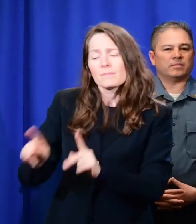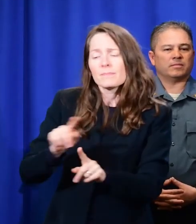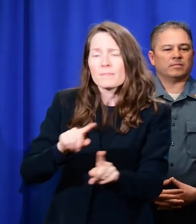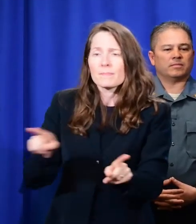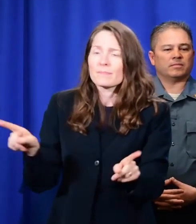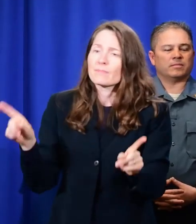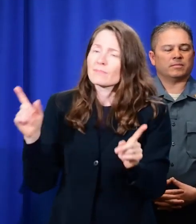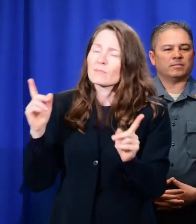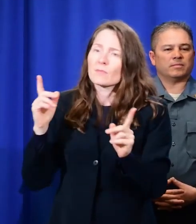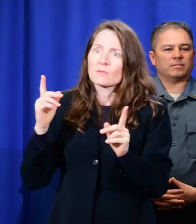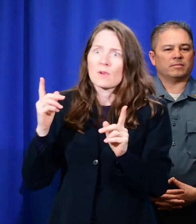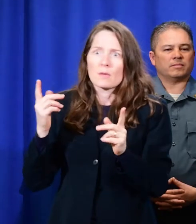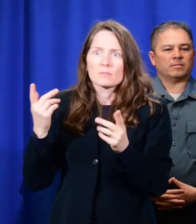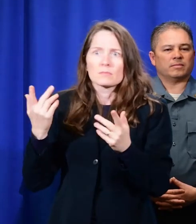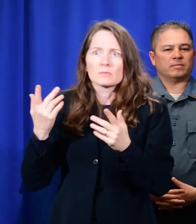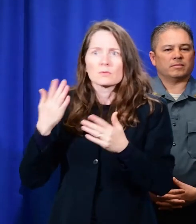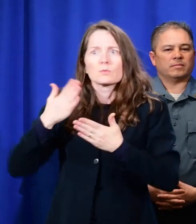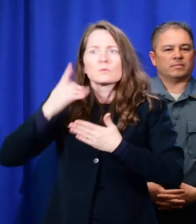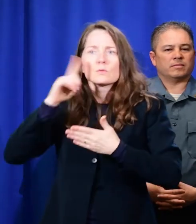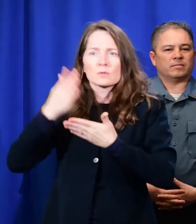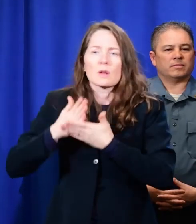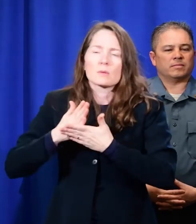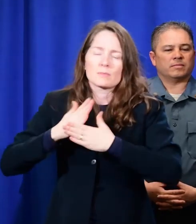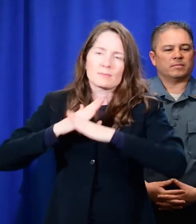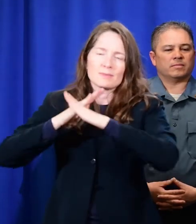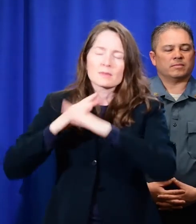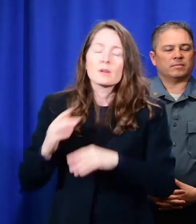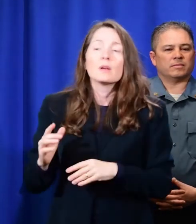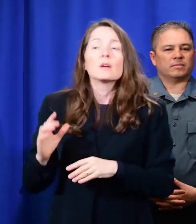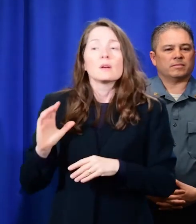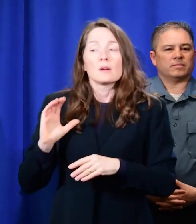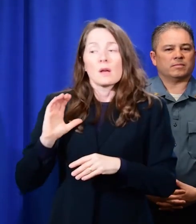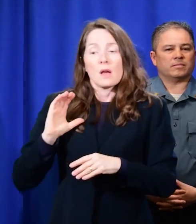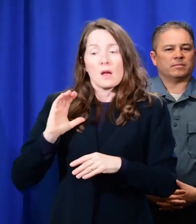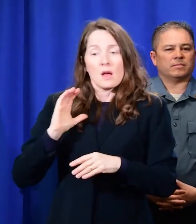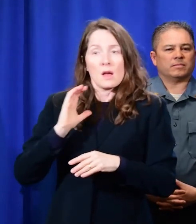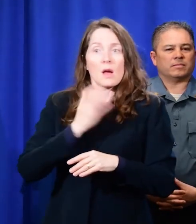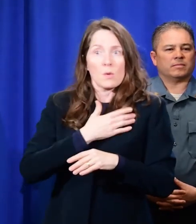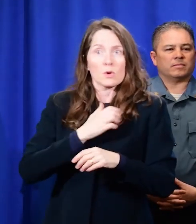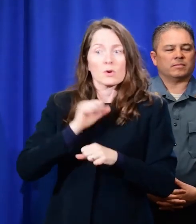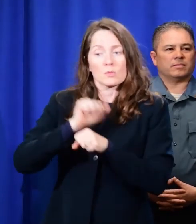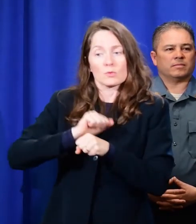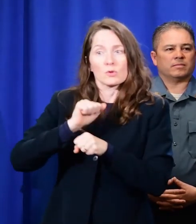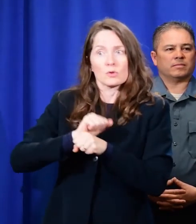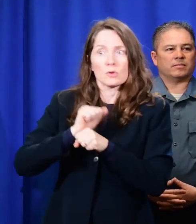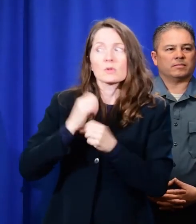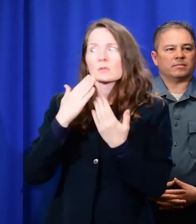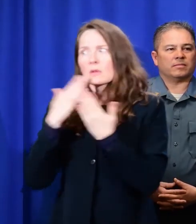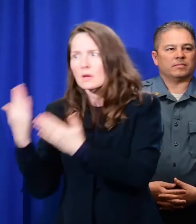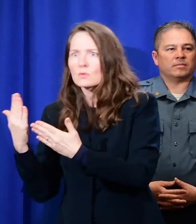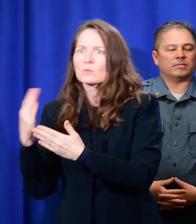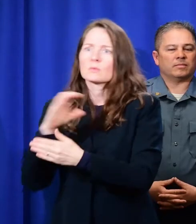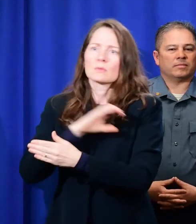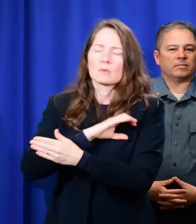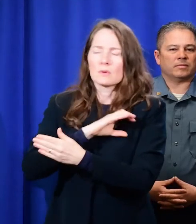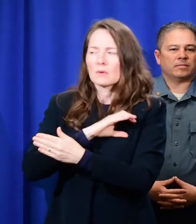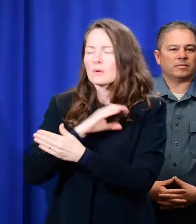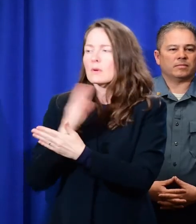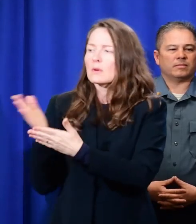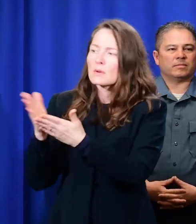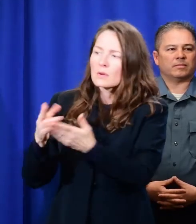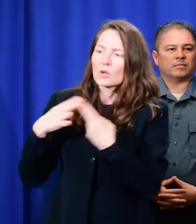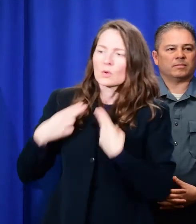network of prevention efforts are thanks to valuable partnerships among law enforcement, human service agencies,